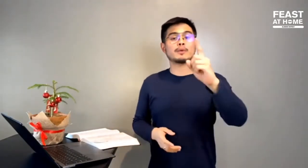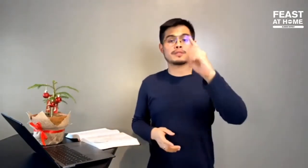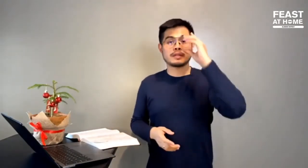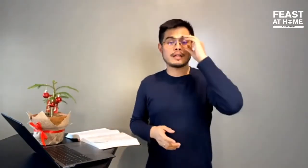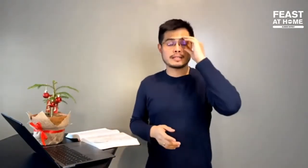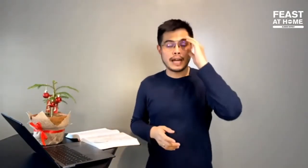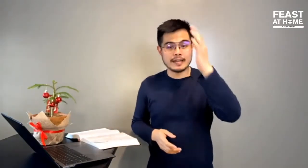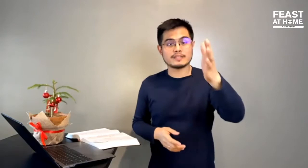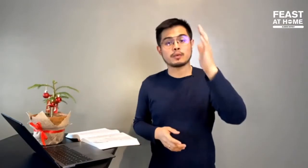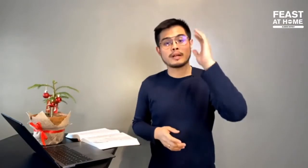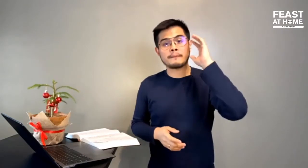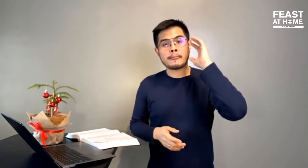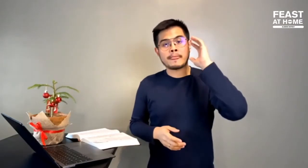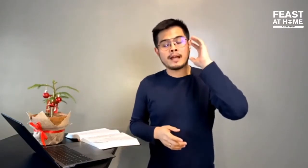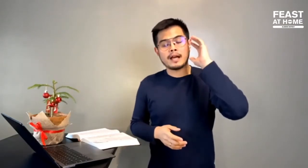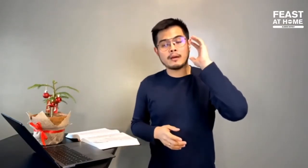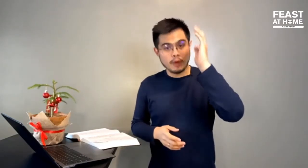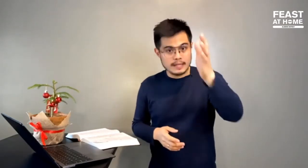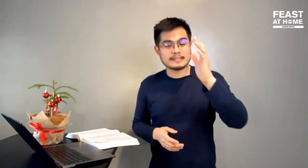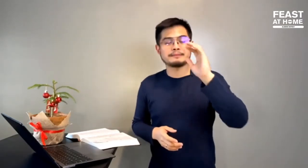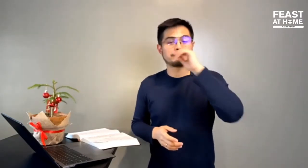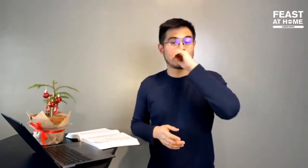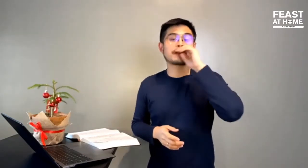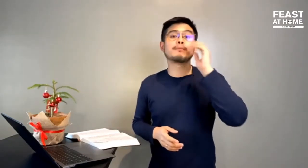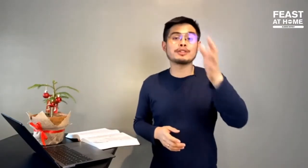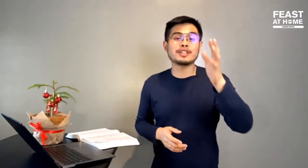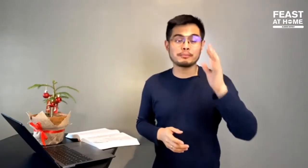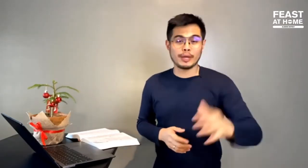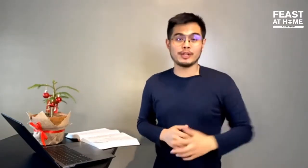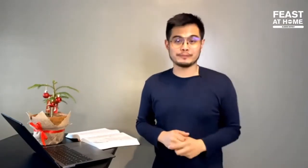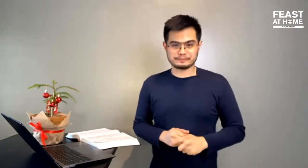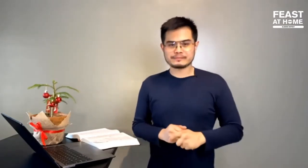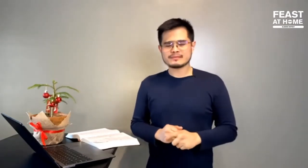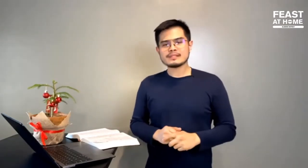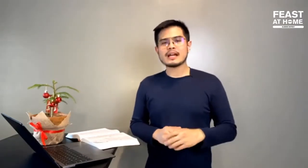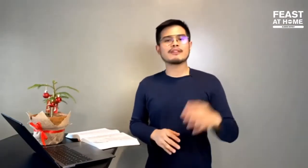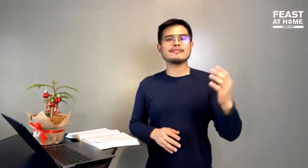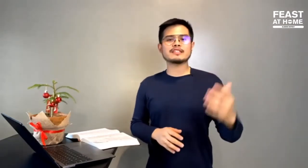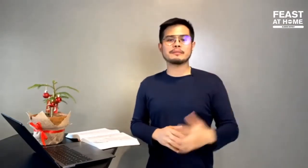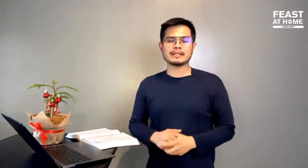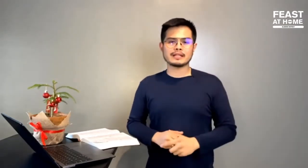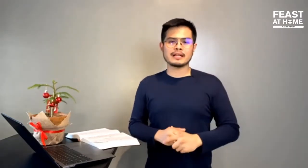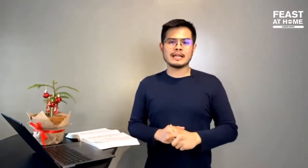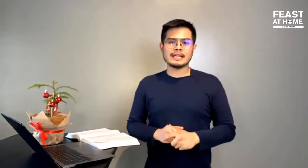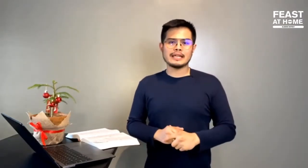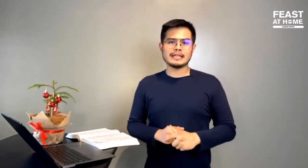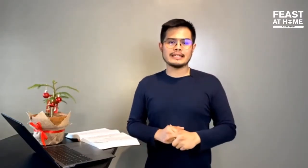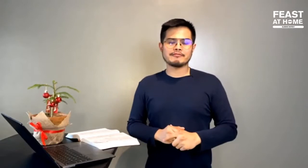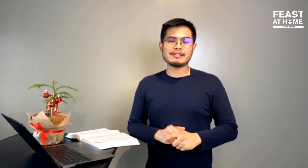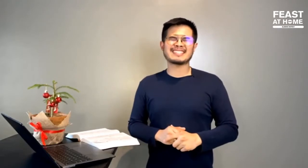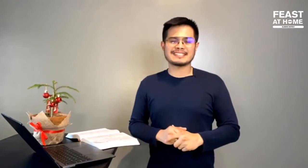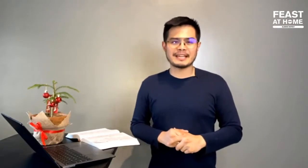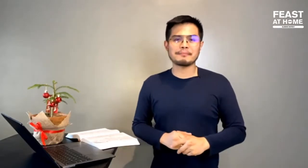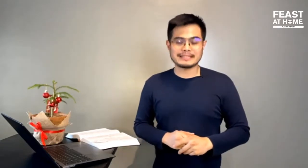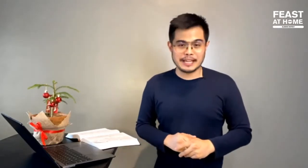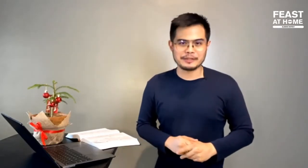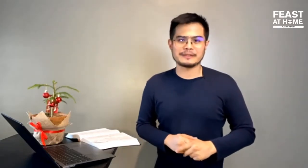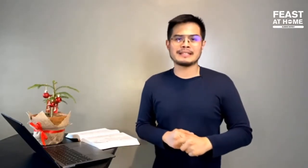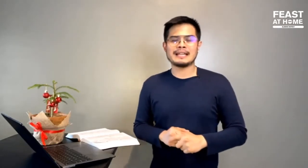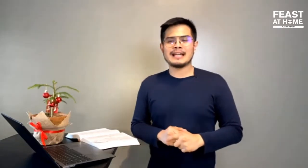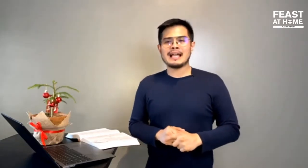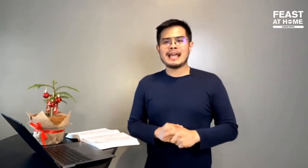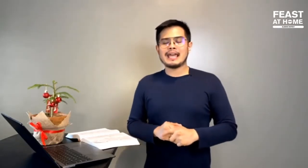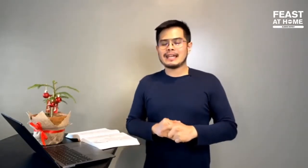And one of those guys was Brother Monching Bueno, our feast builder in Feast San